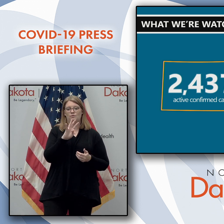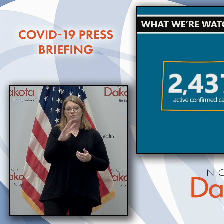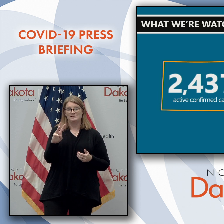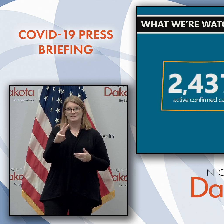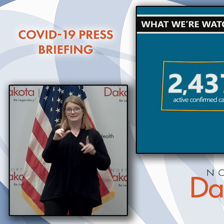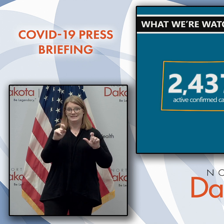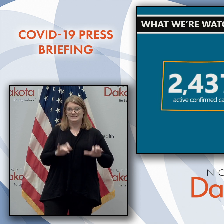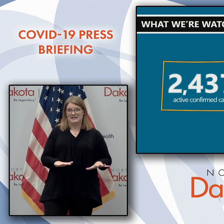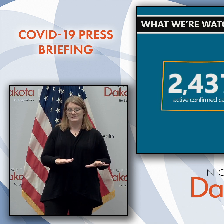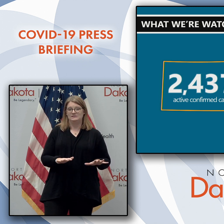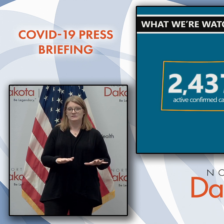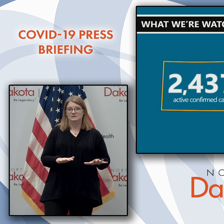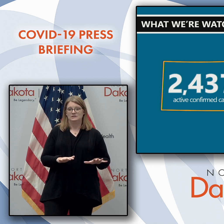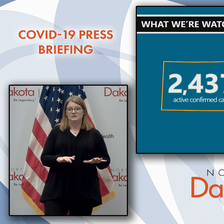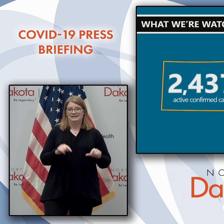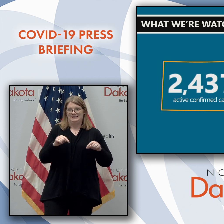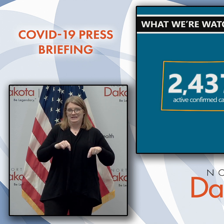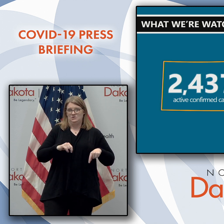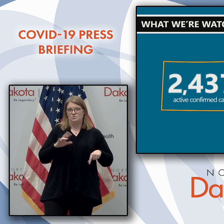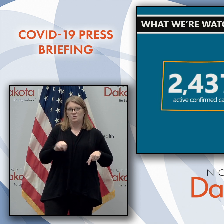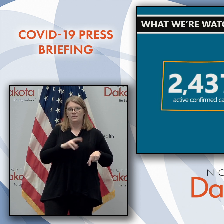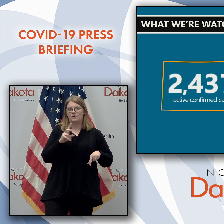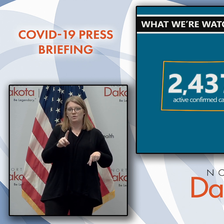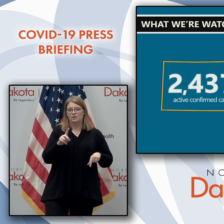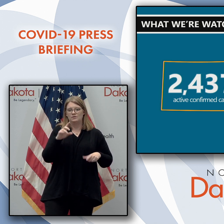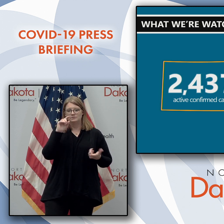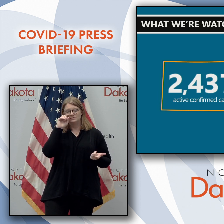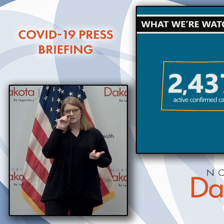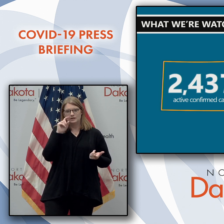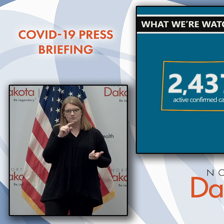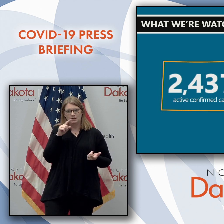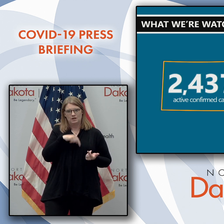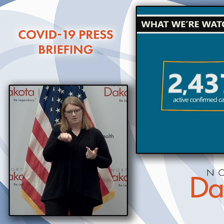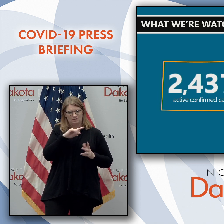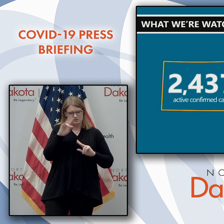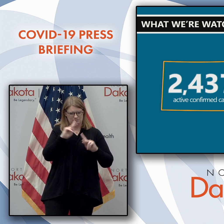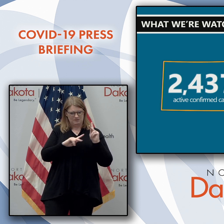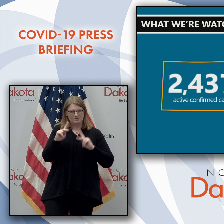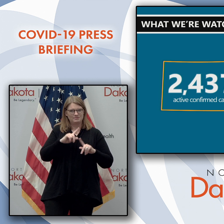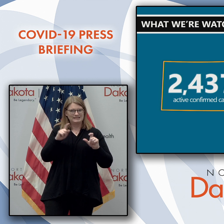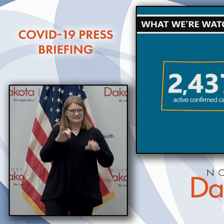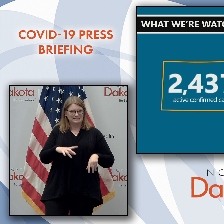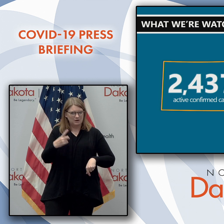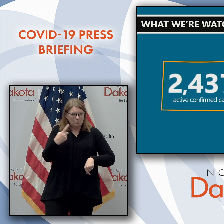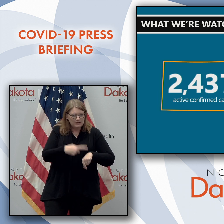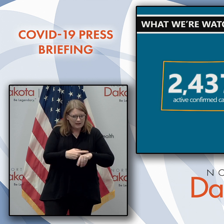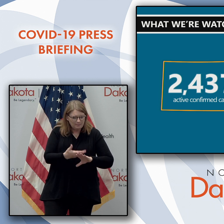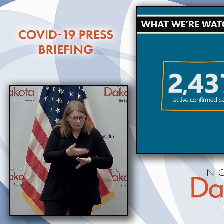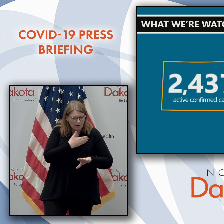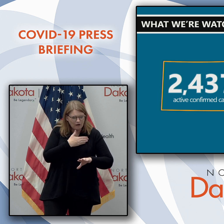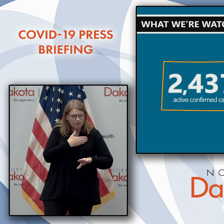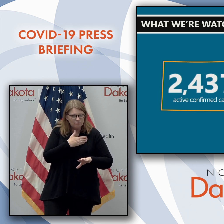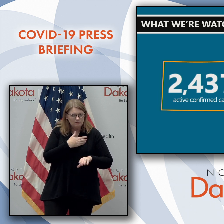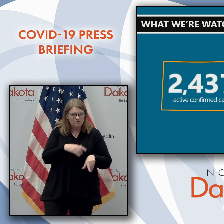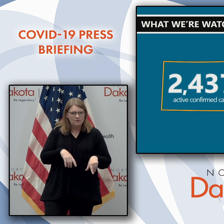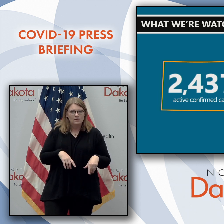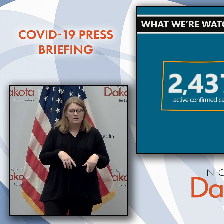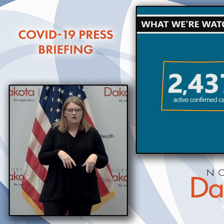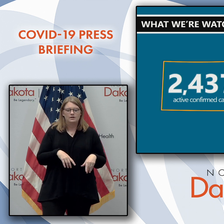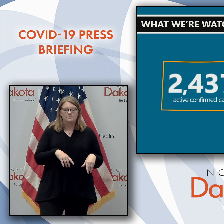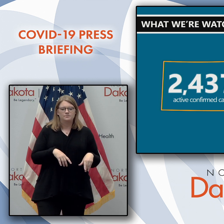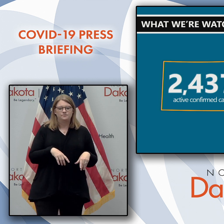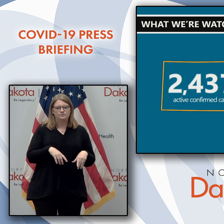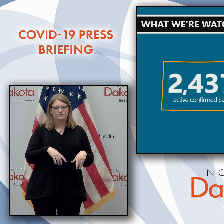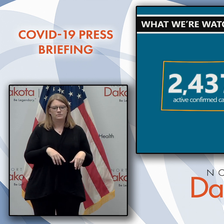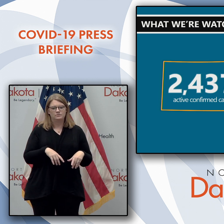26,146 tests of here in North Dakota of people who had been tested at least once prior. And again, those